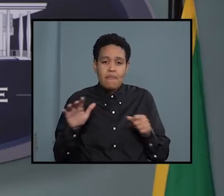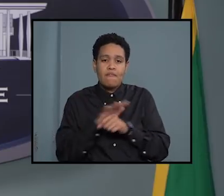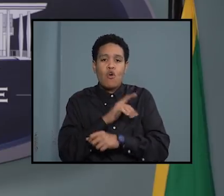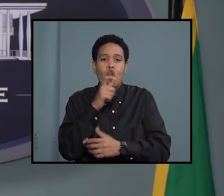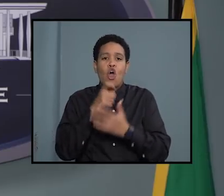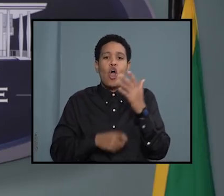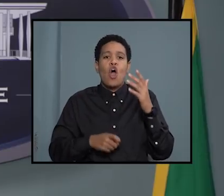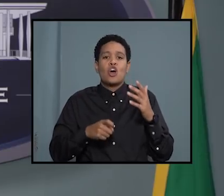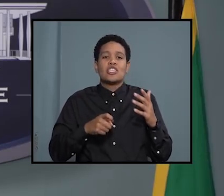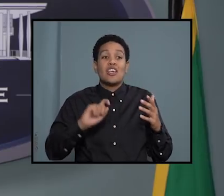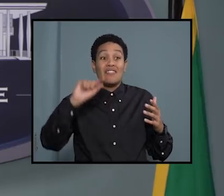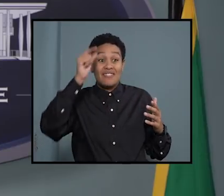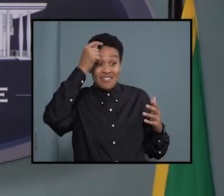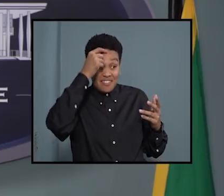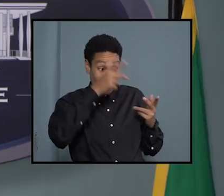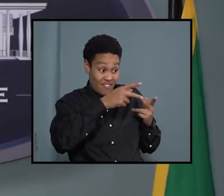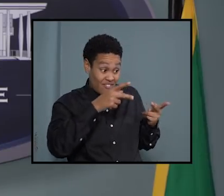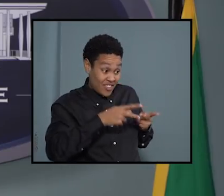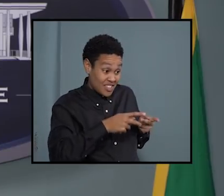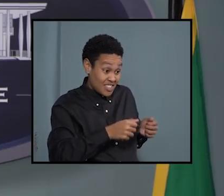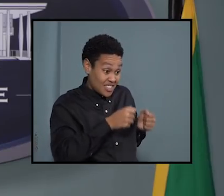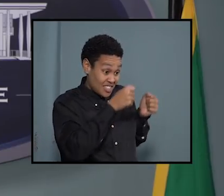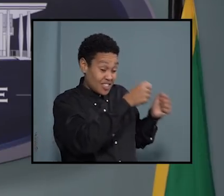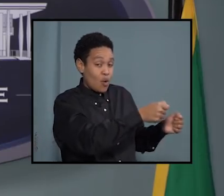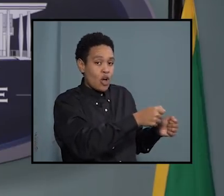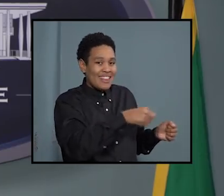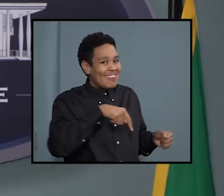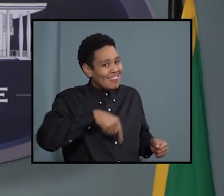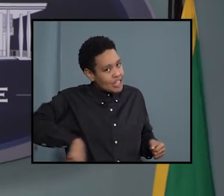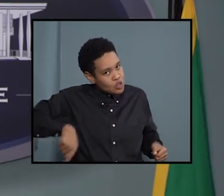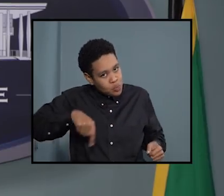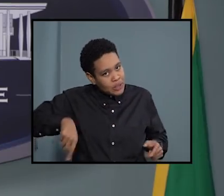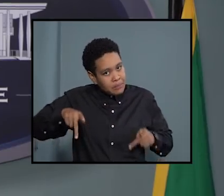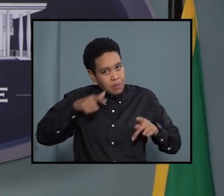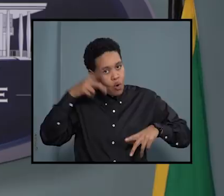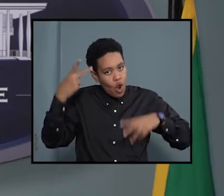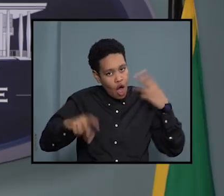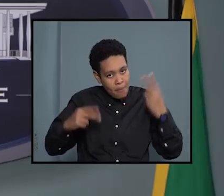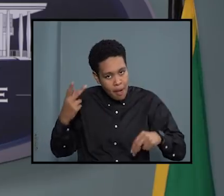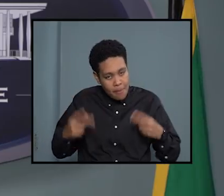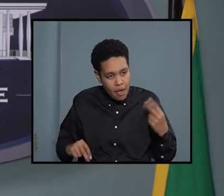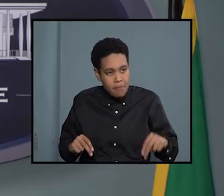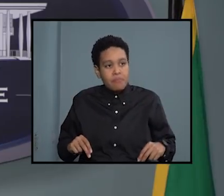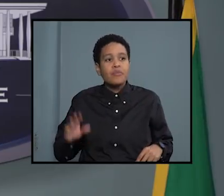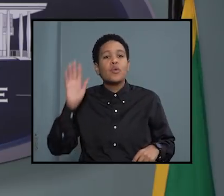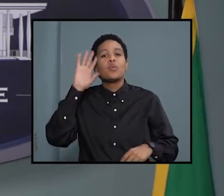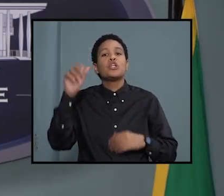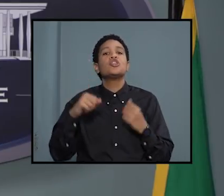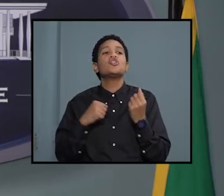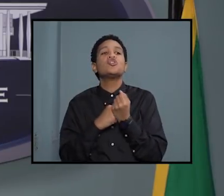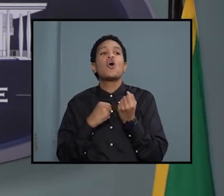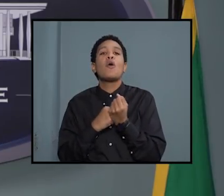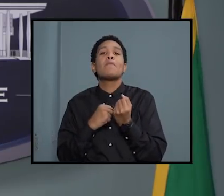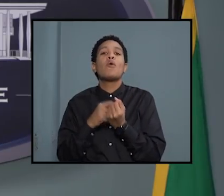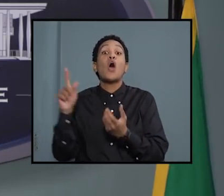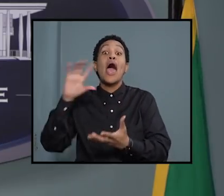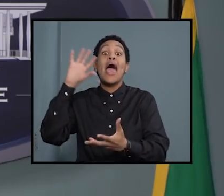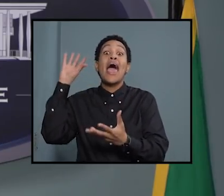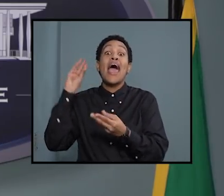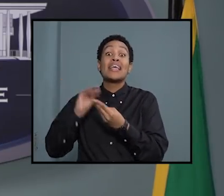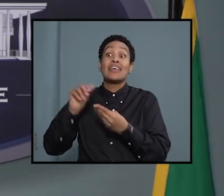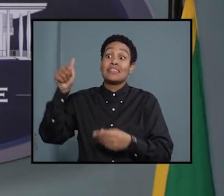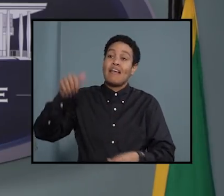state quarantine. So this week's arrivals will be supported in their